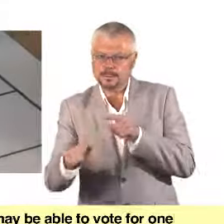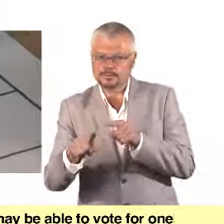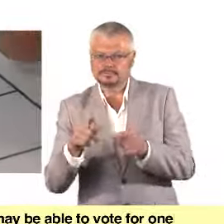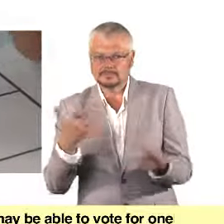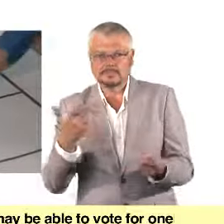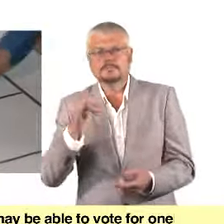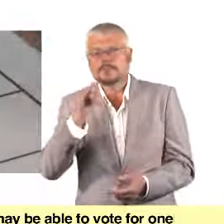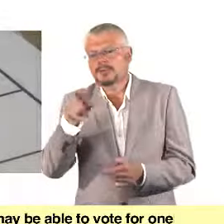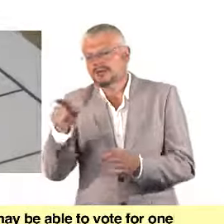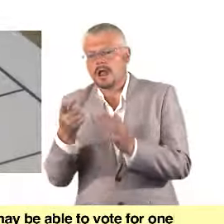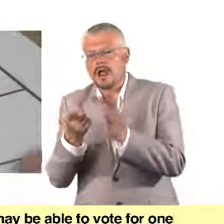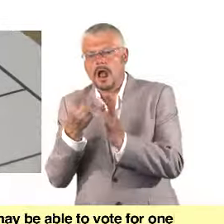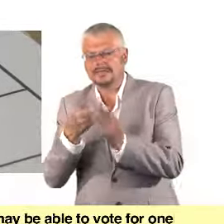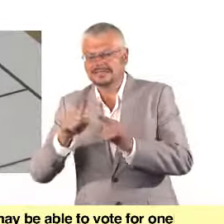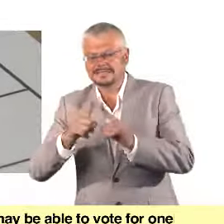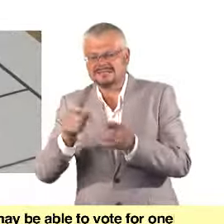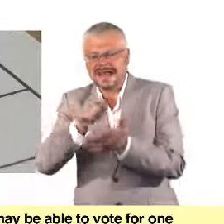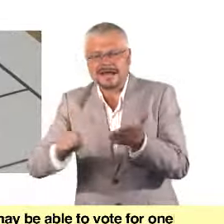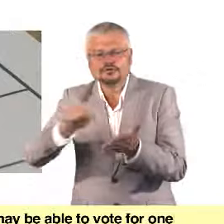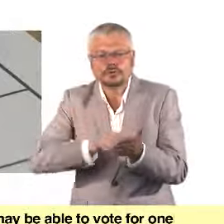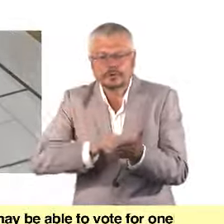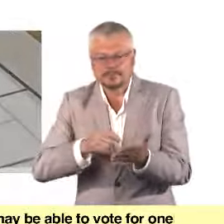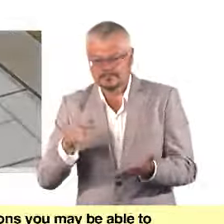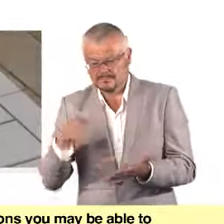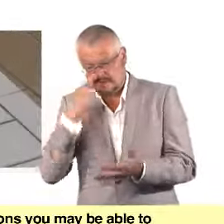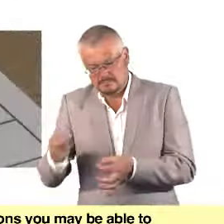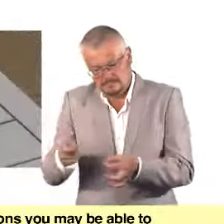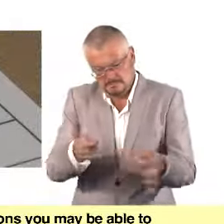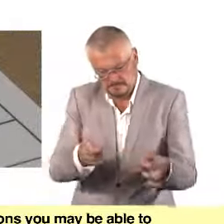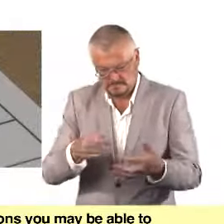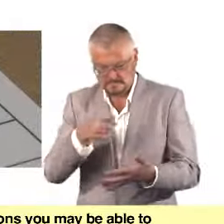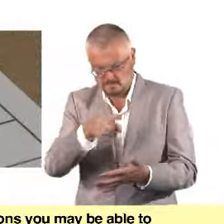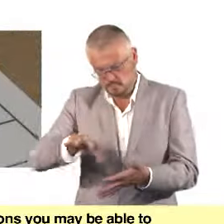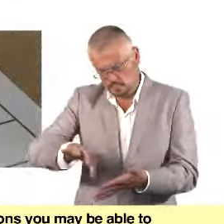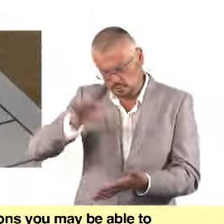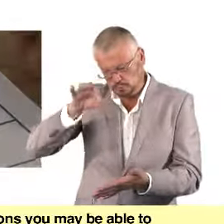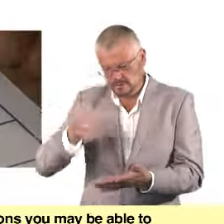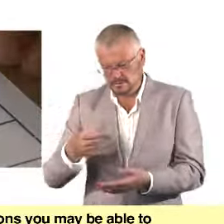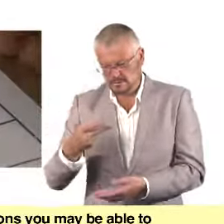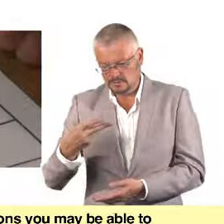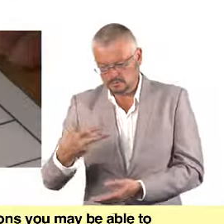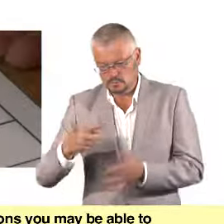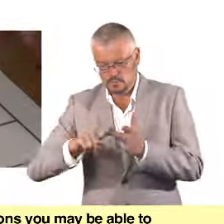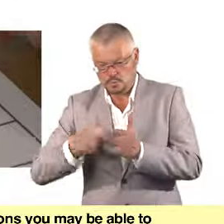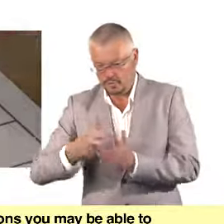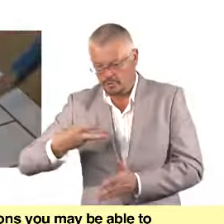you may be able to vote for one candidate only. While in other elections, you may be able to vote for two or three candidates.